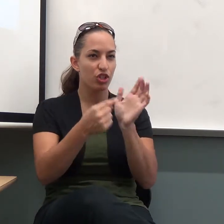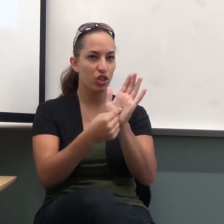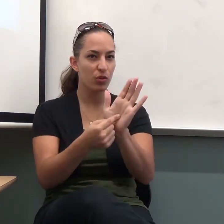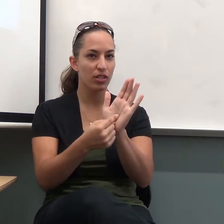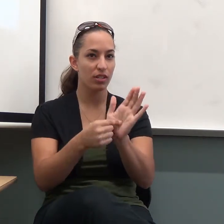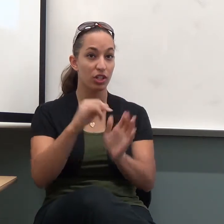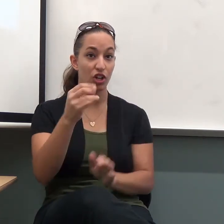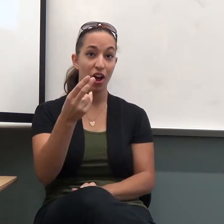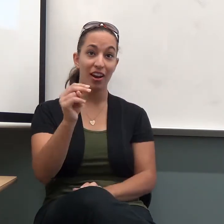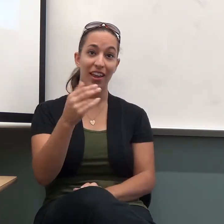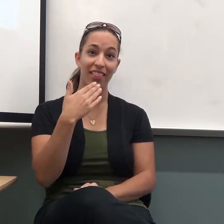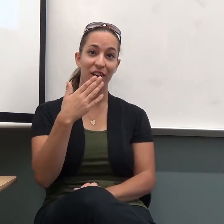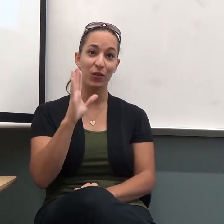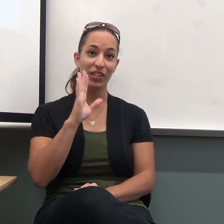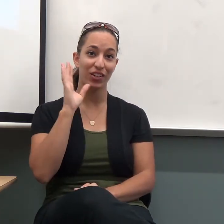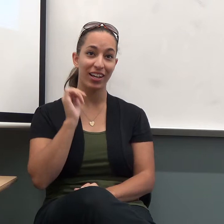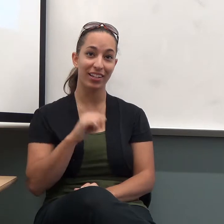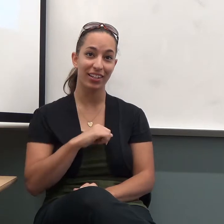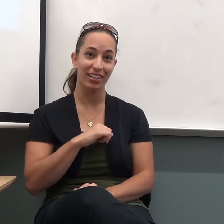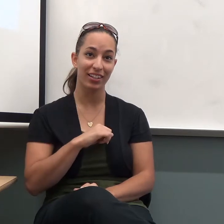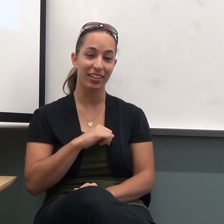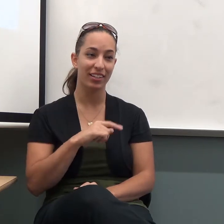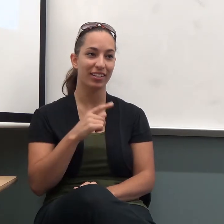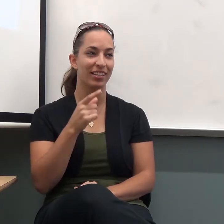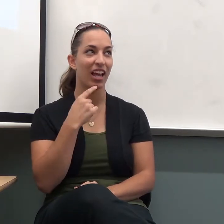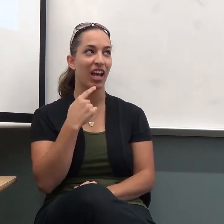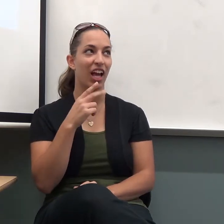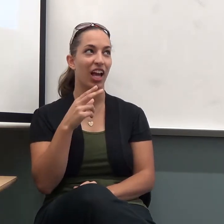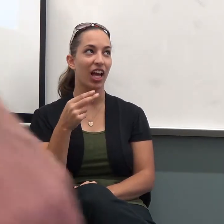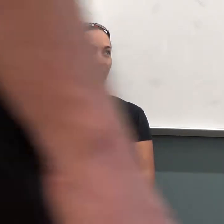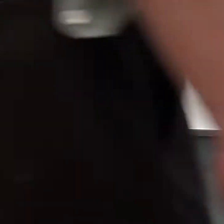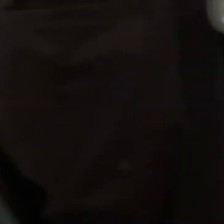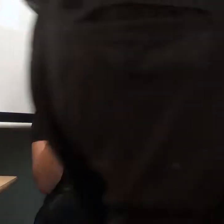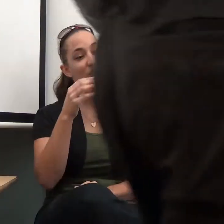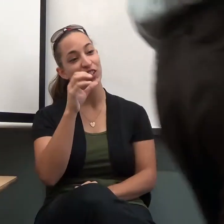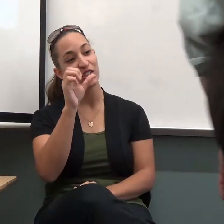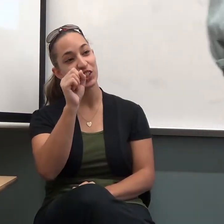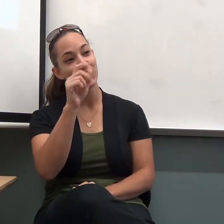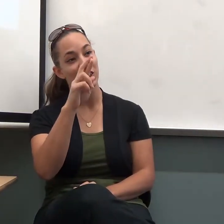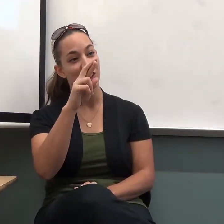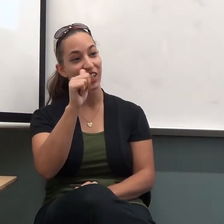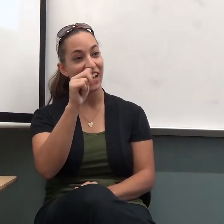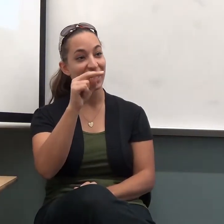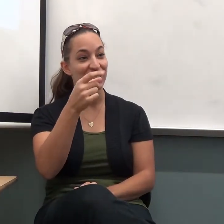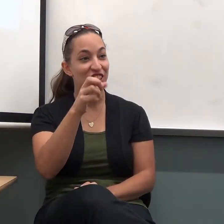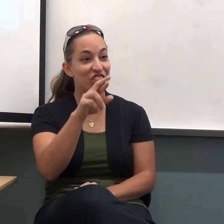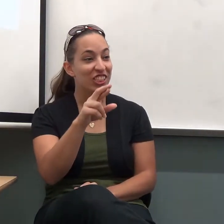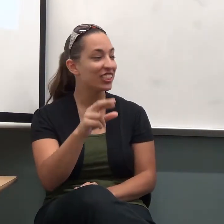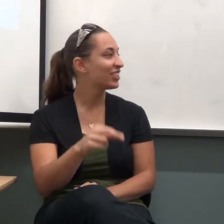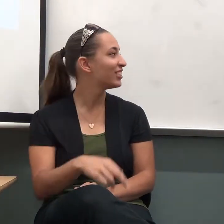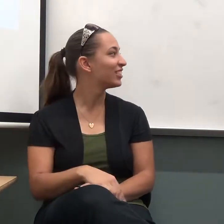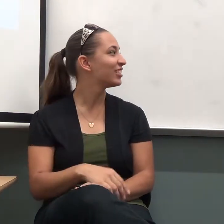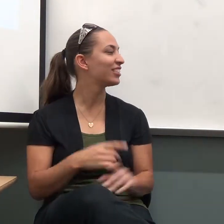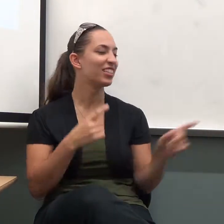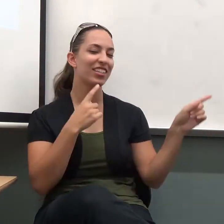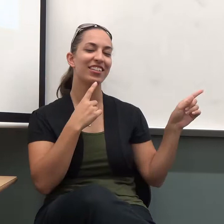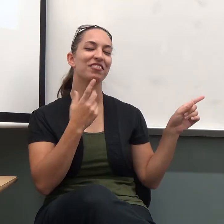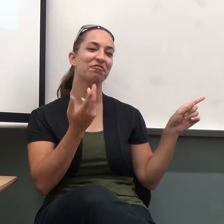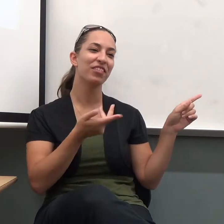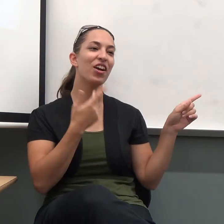thank you. Stranger. Strangers. Why is this giving me an attitude?